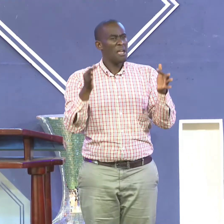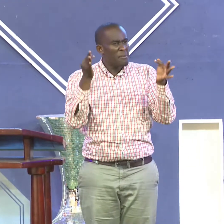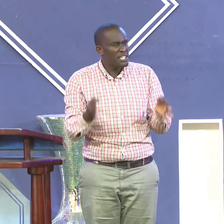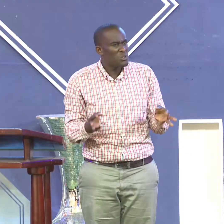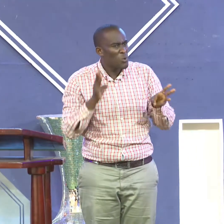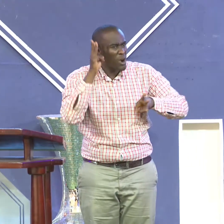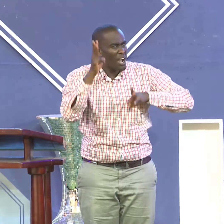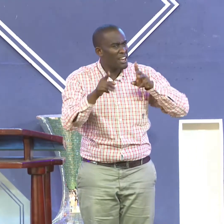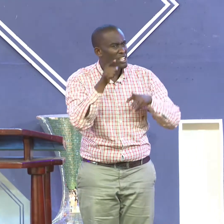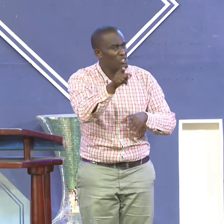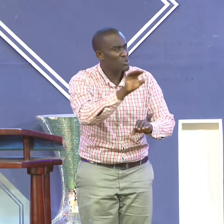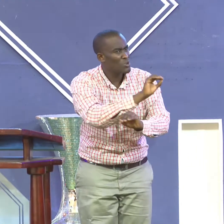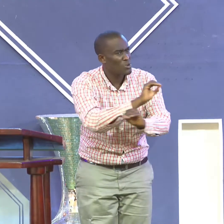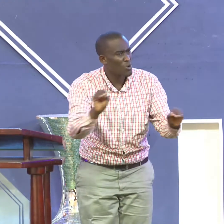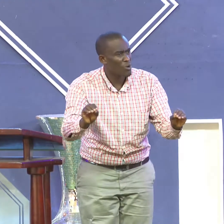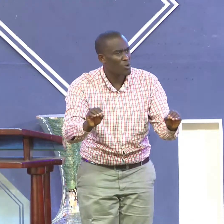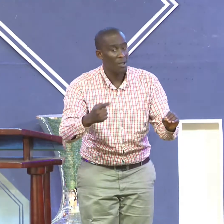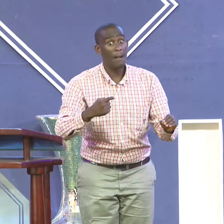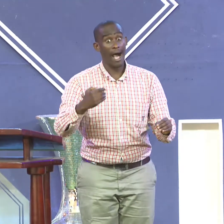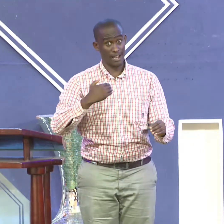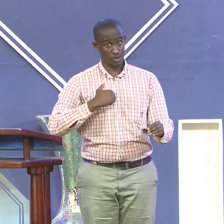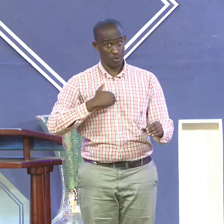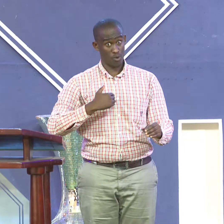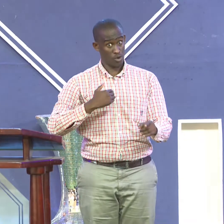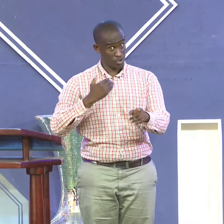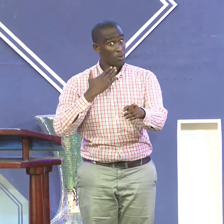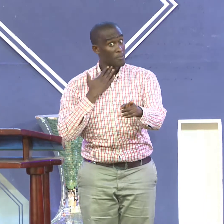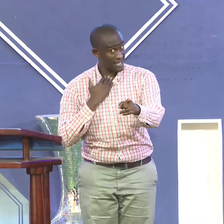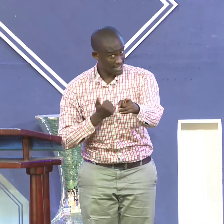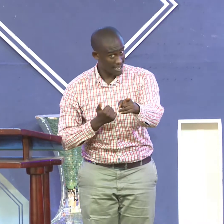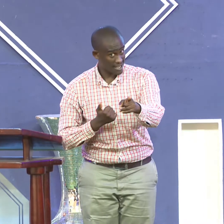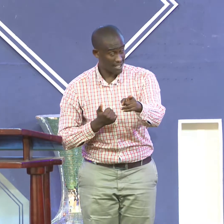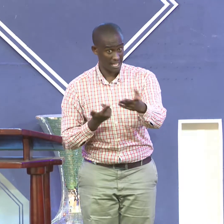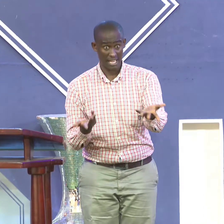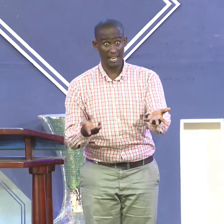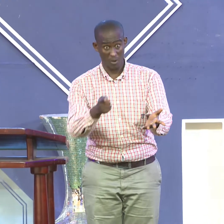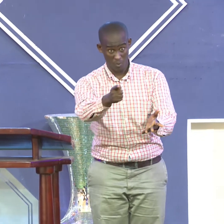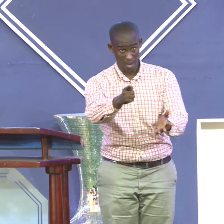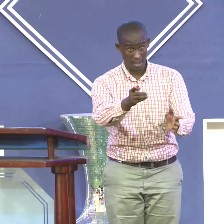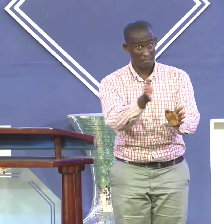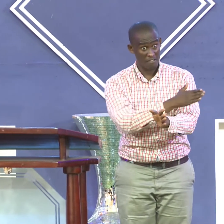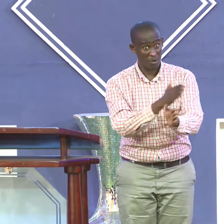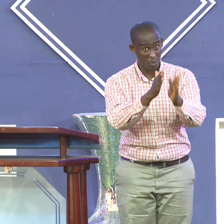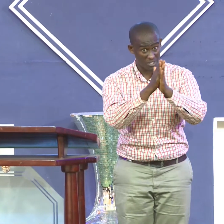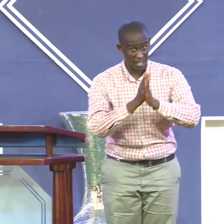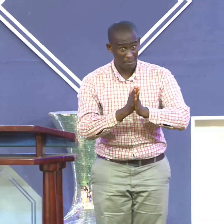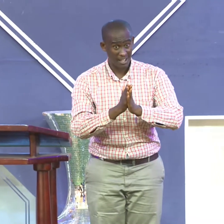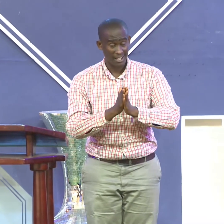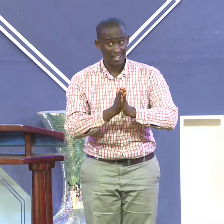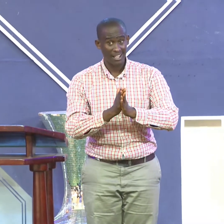Do not be worried about things. First of all, I know that you are in need of them. Even before you pray,